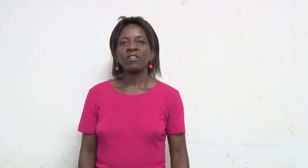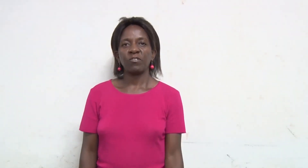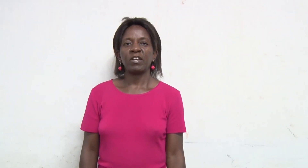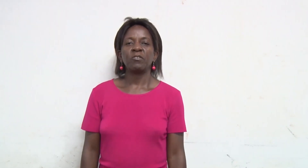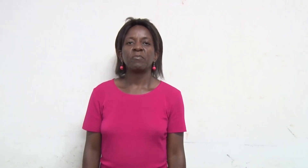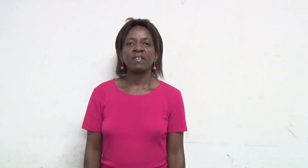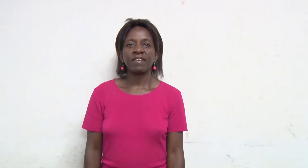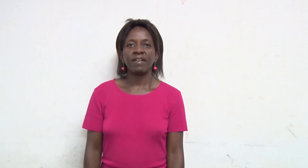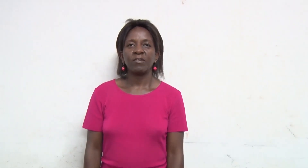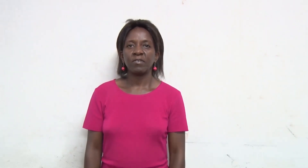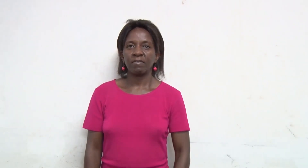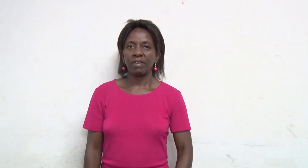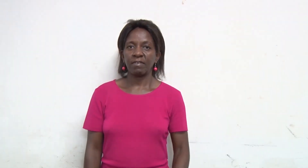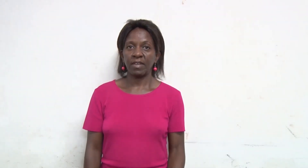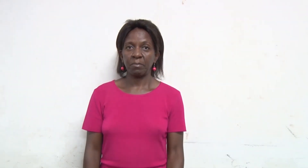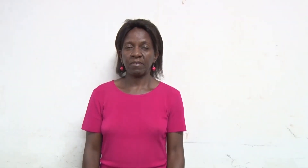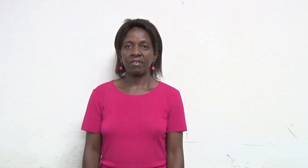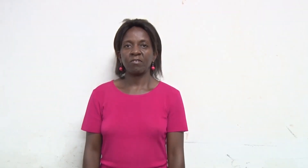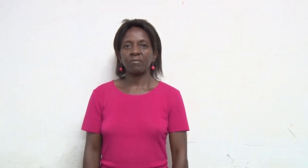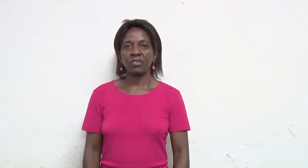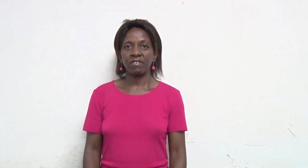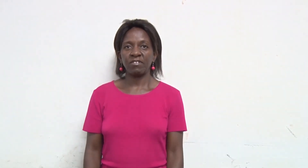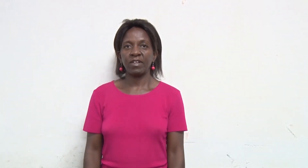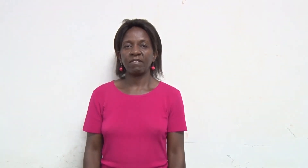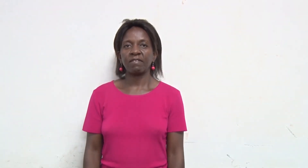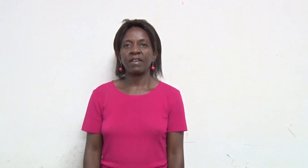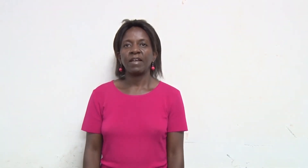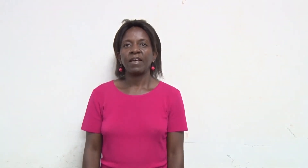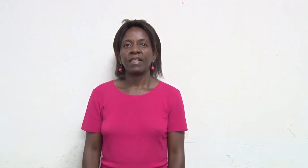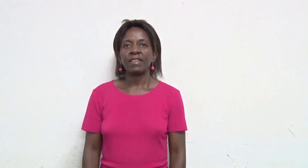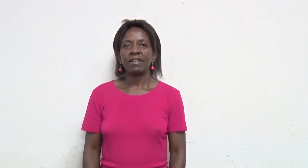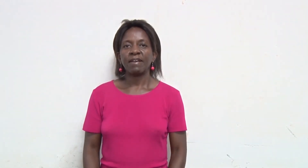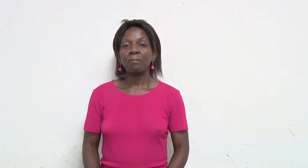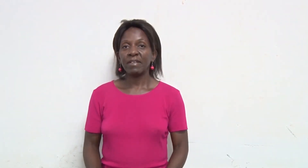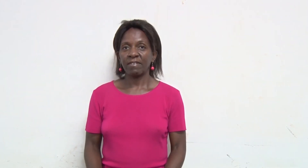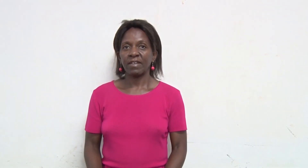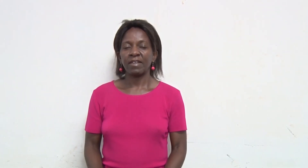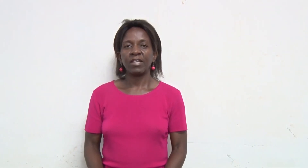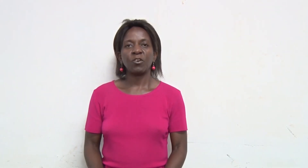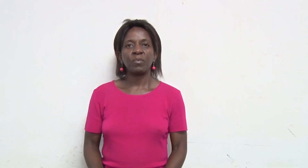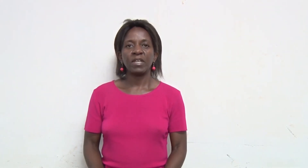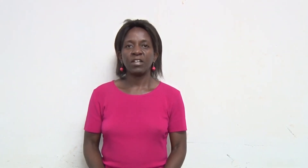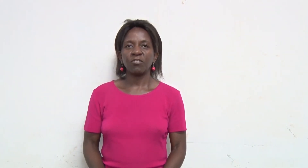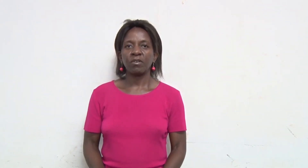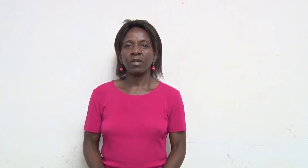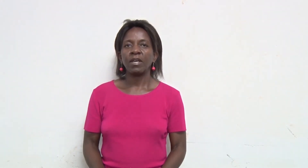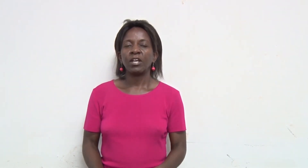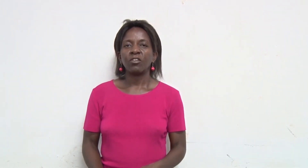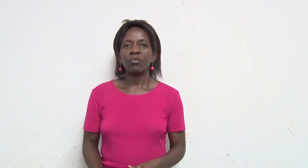Once you've mastered those steps, those procedures that are basic in communication, you are